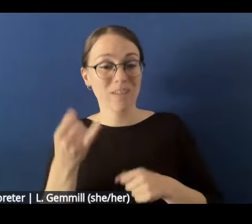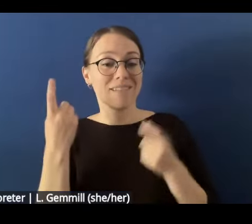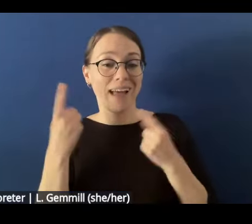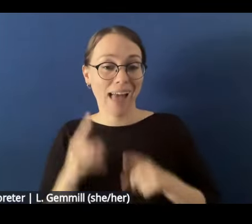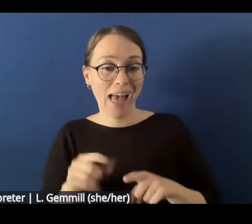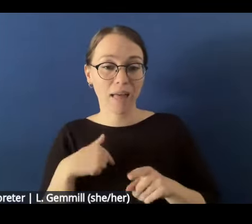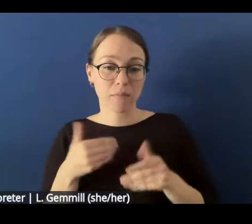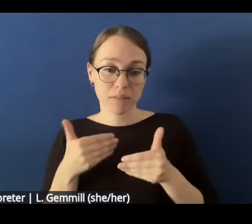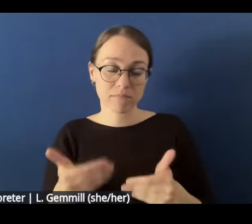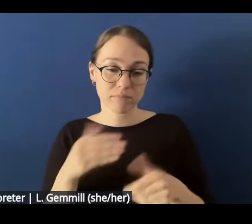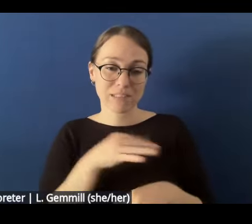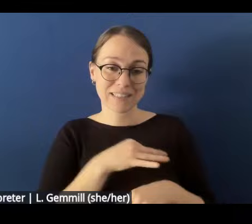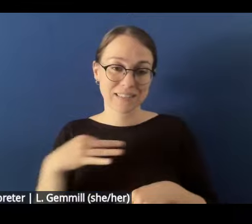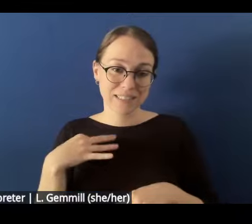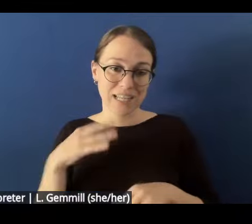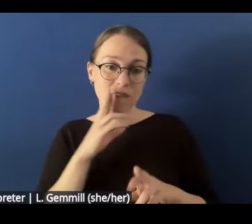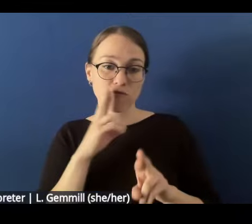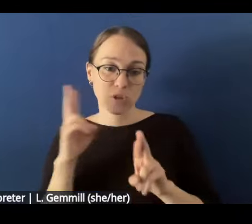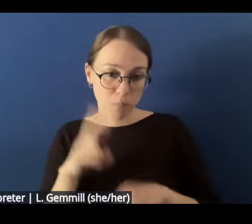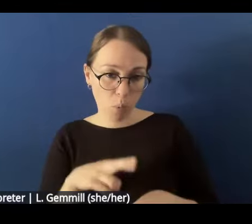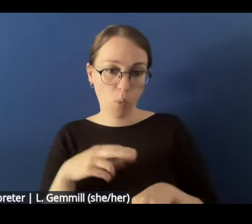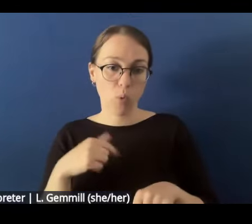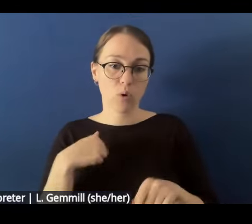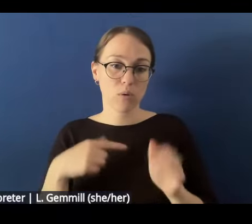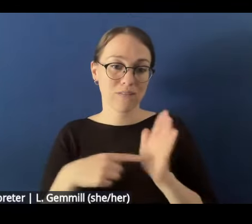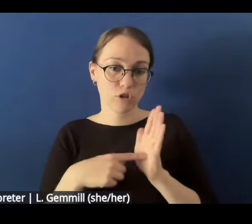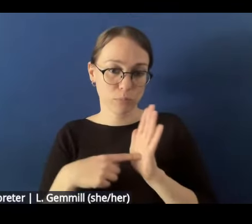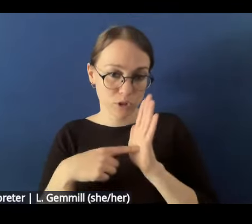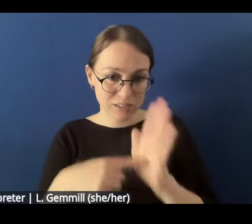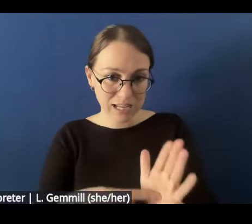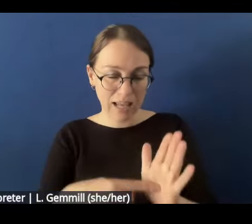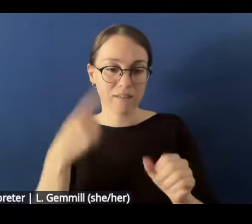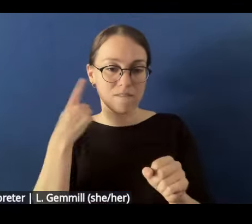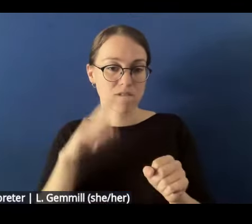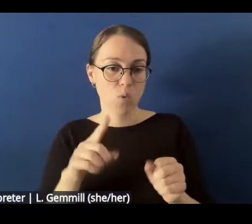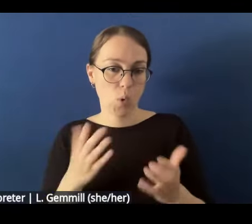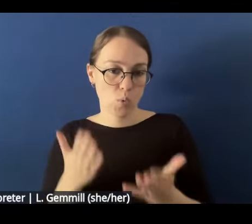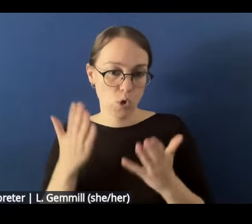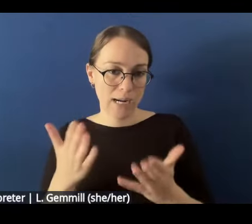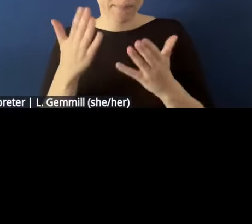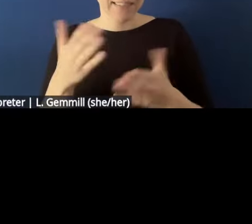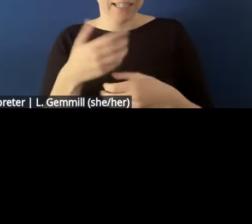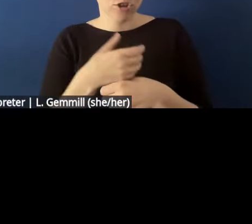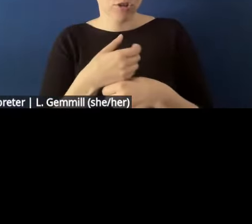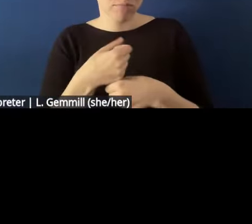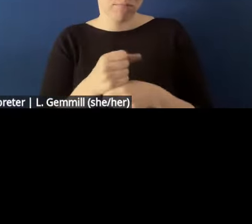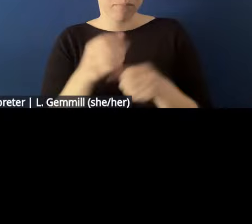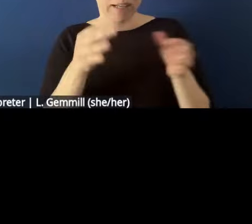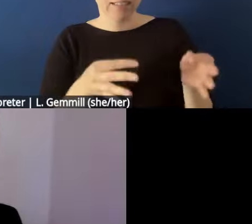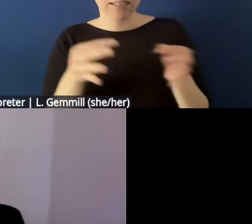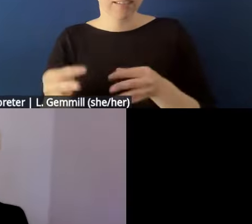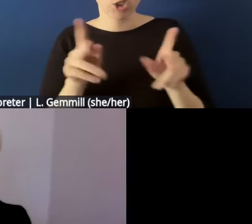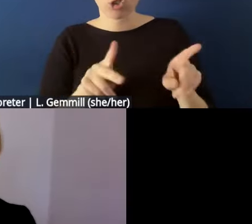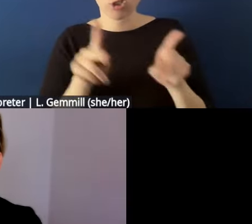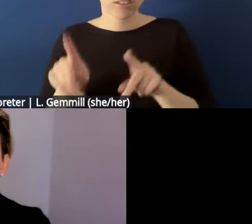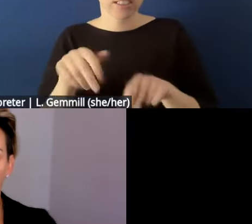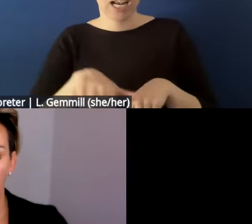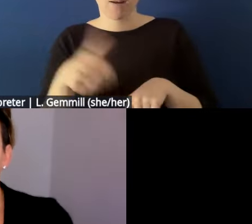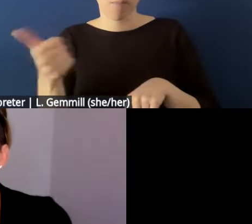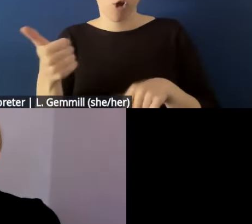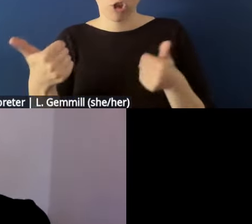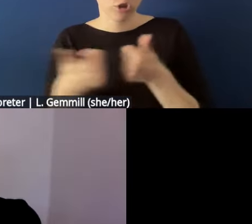be presenting it and then for a recommendation and decision by the board, like we do with the other challenges. We would just lay it out and say,